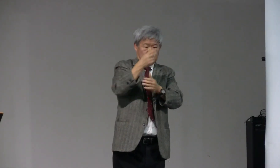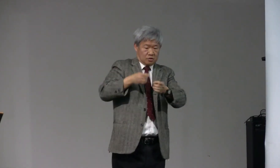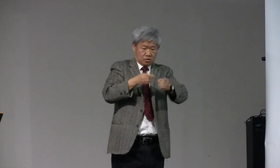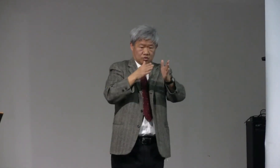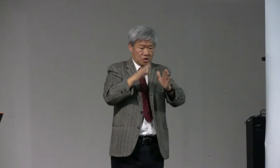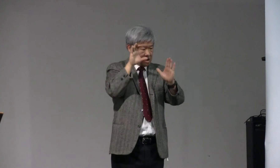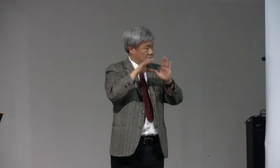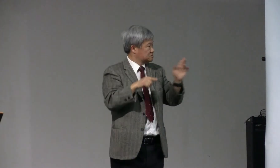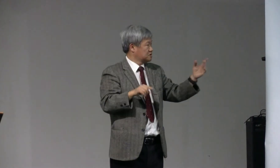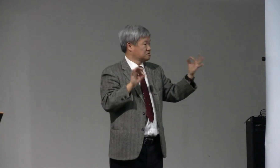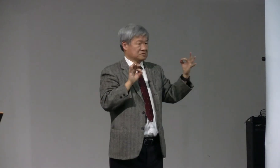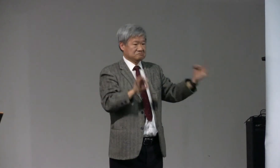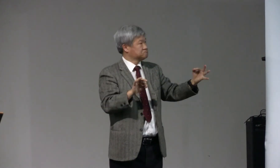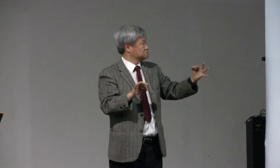And you,